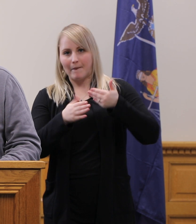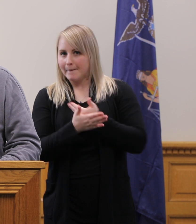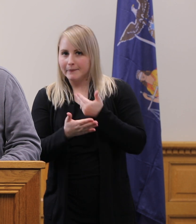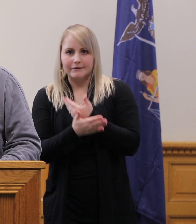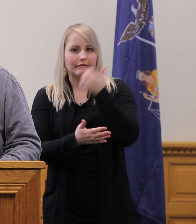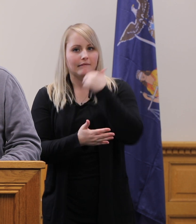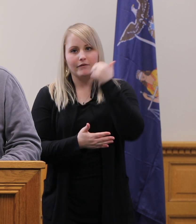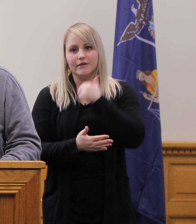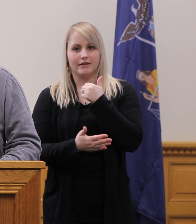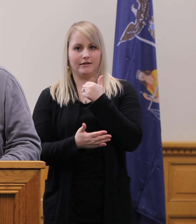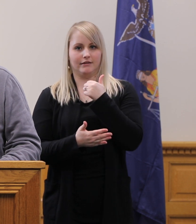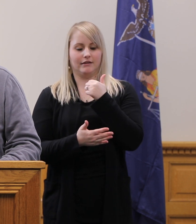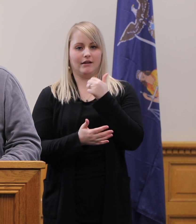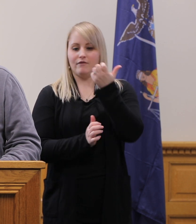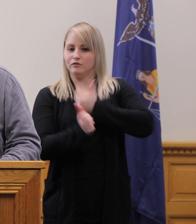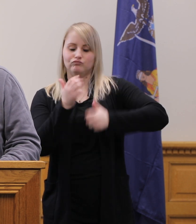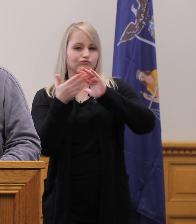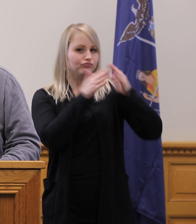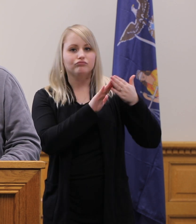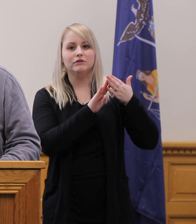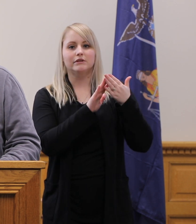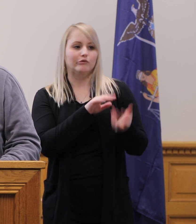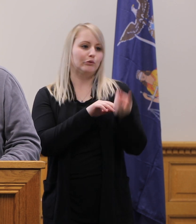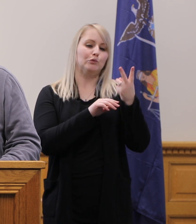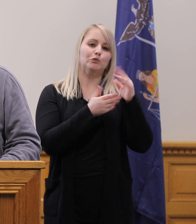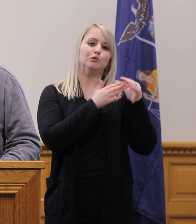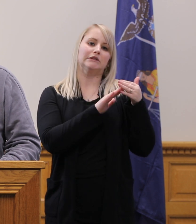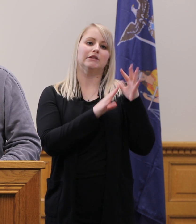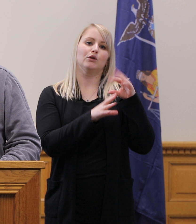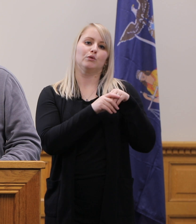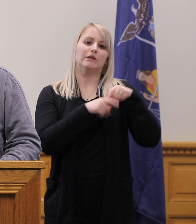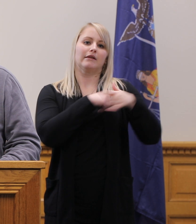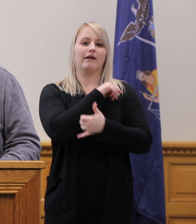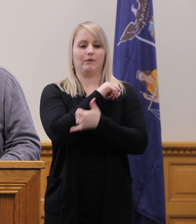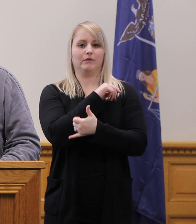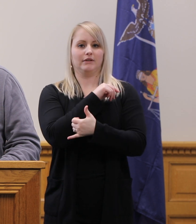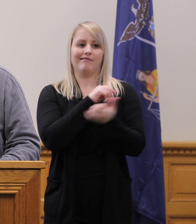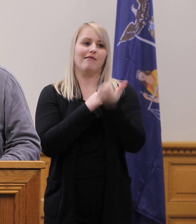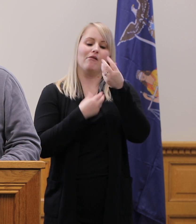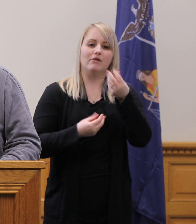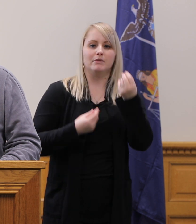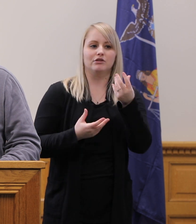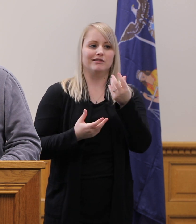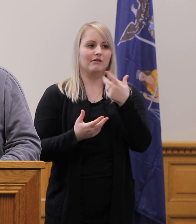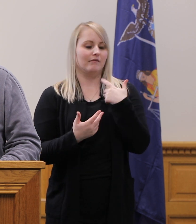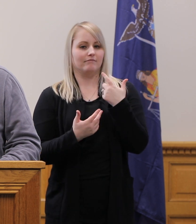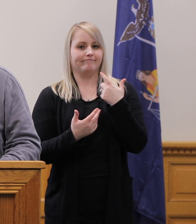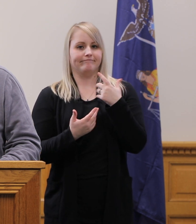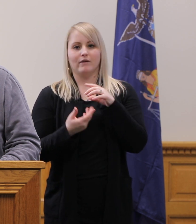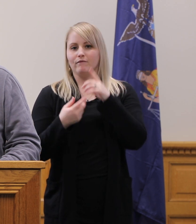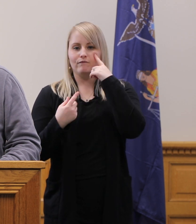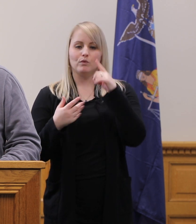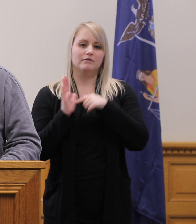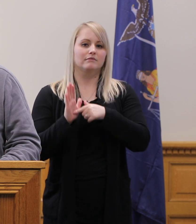the virus activity in each town and the 2 cities in our county, and other information such as the number of hospitalizations to